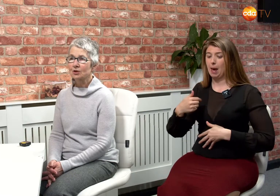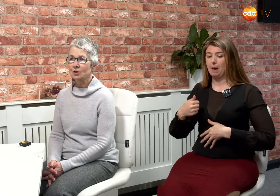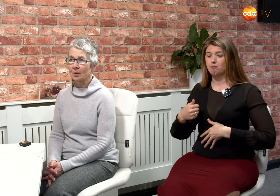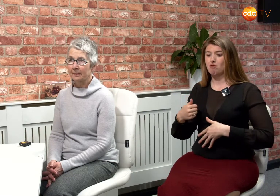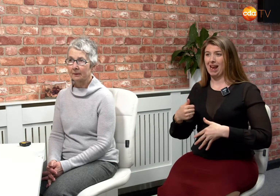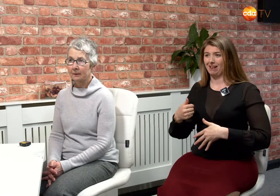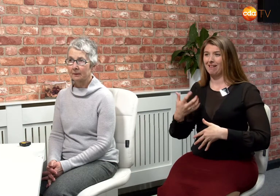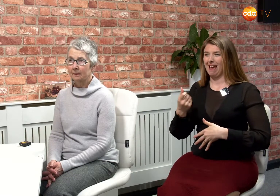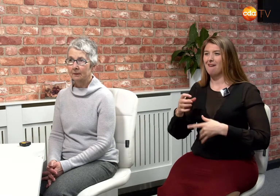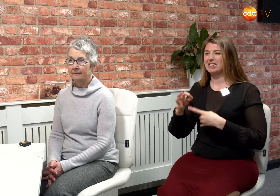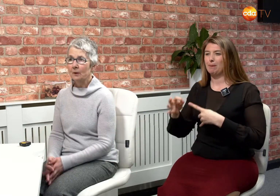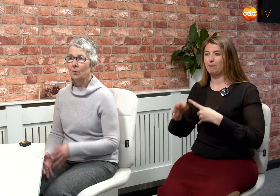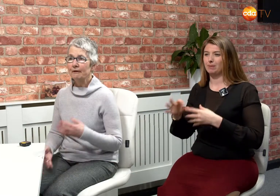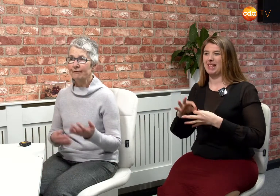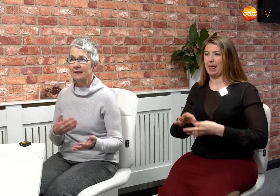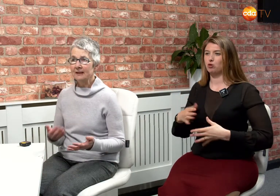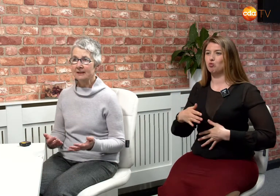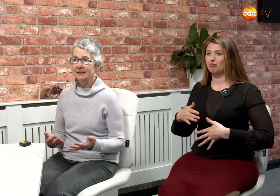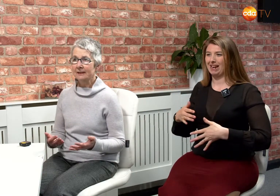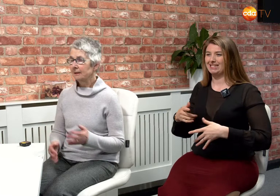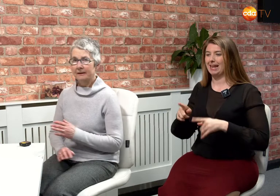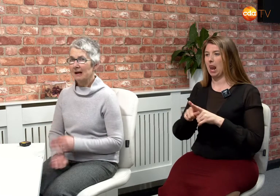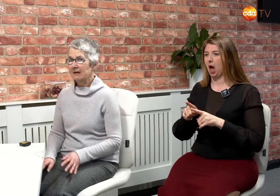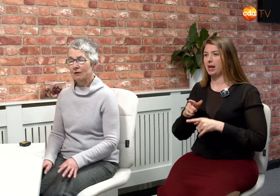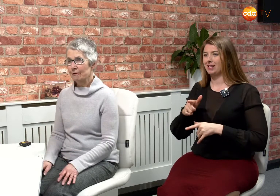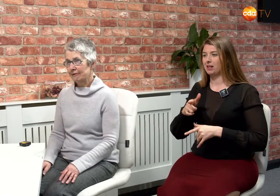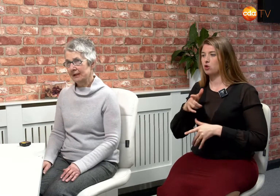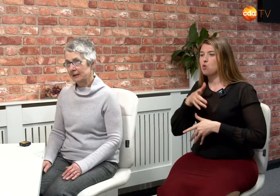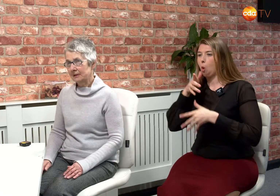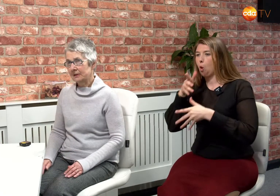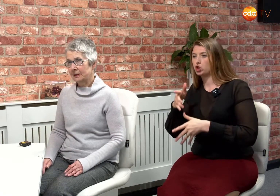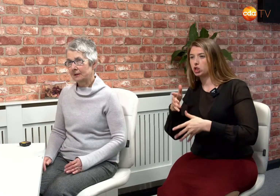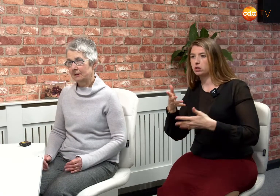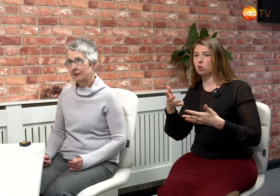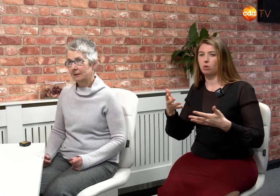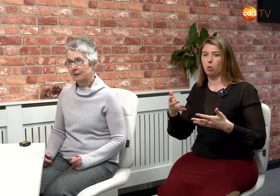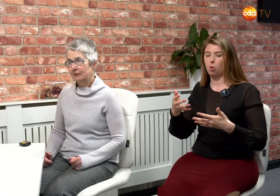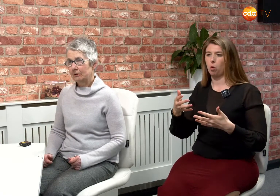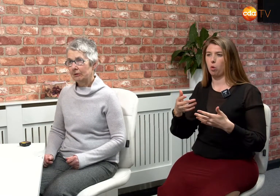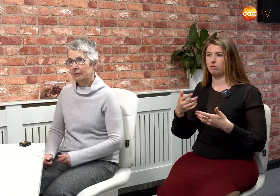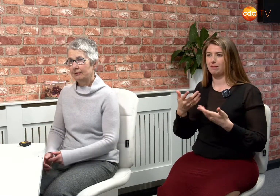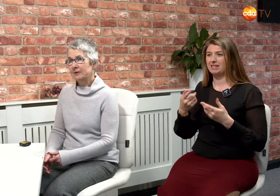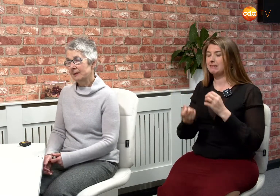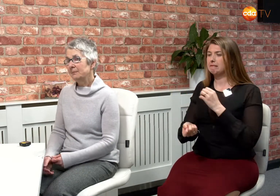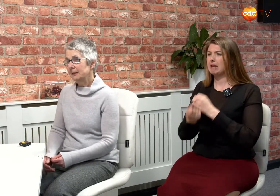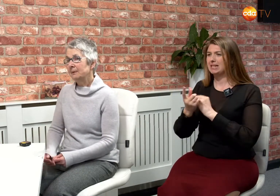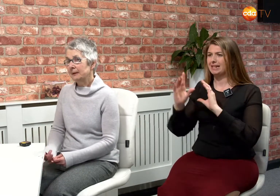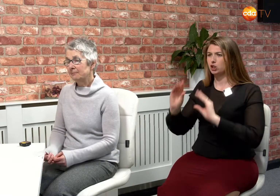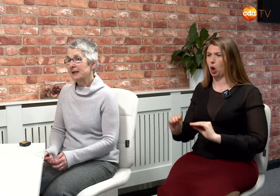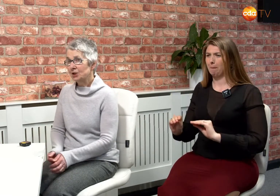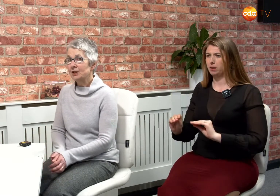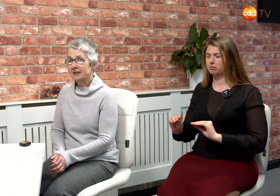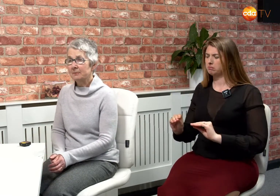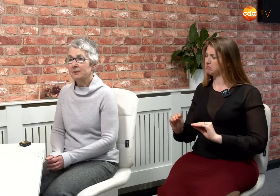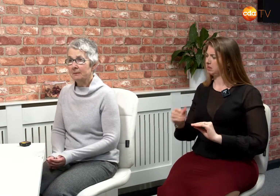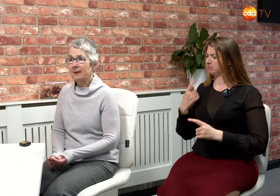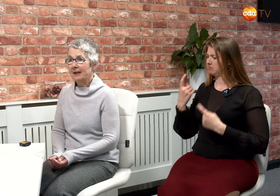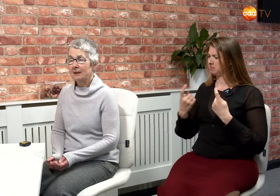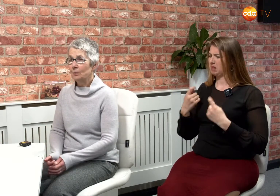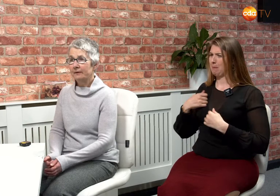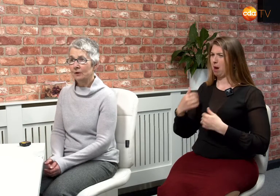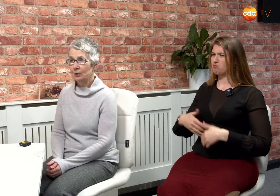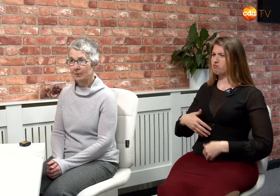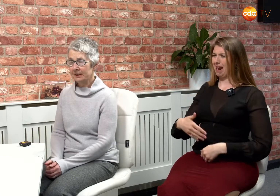symptoms stop. They were feeling sick, now they're not feeling sick. For some people, it might just